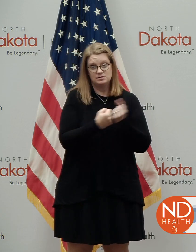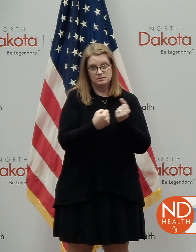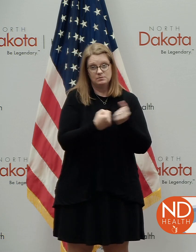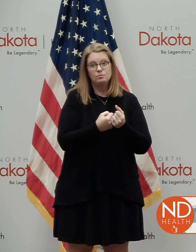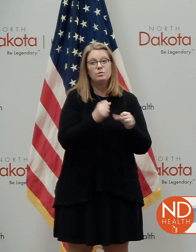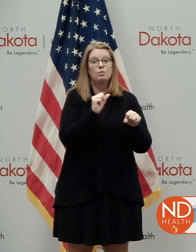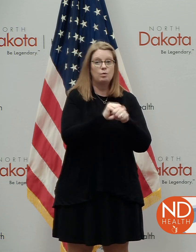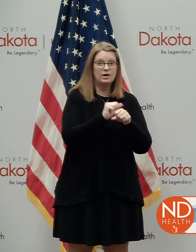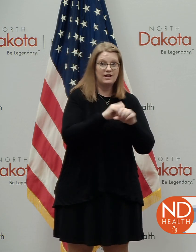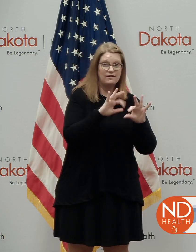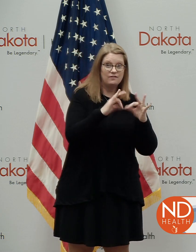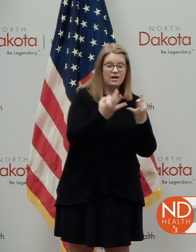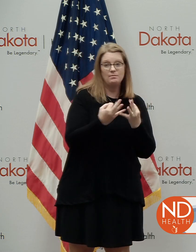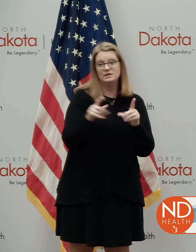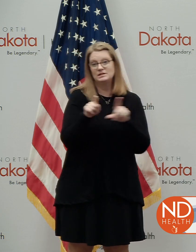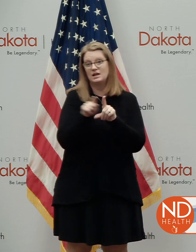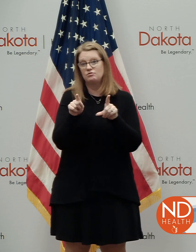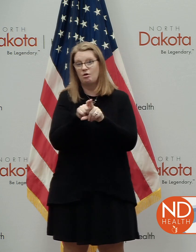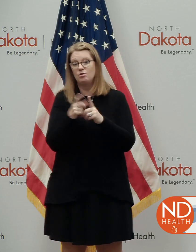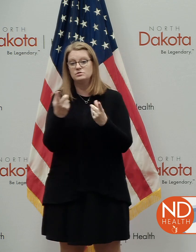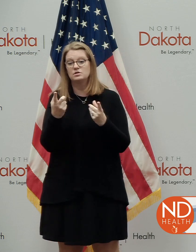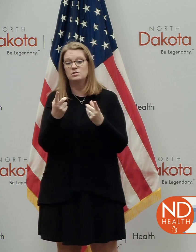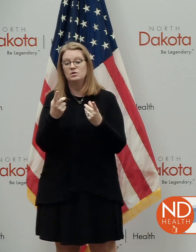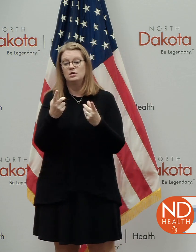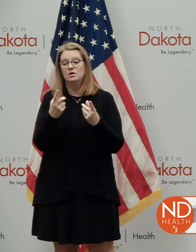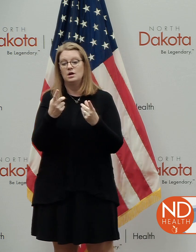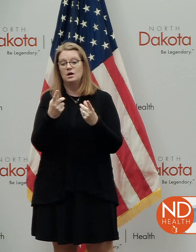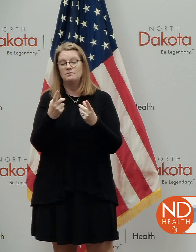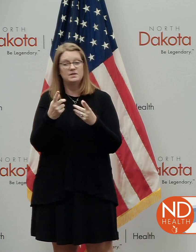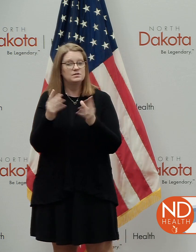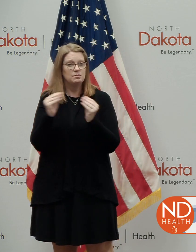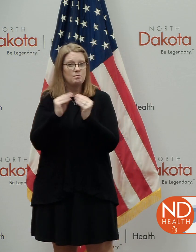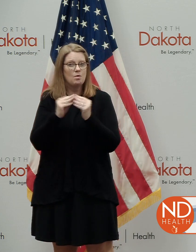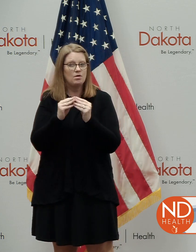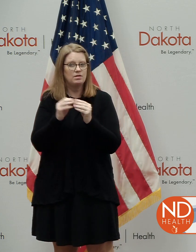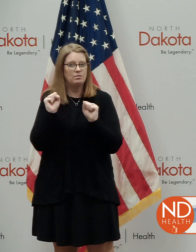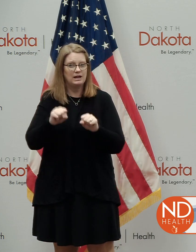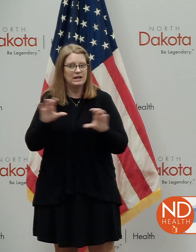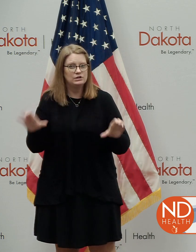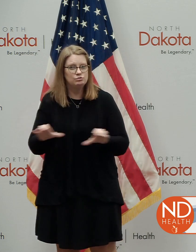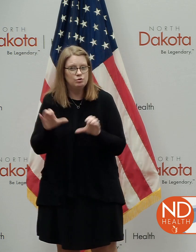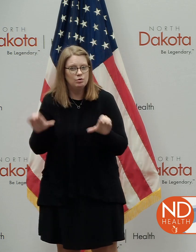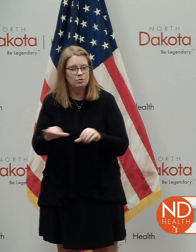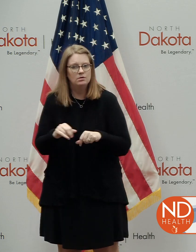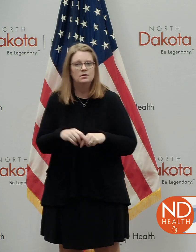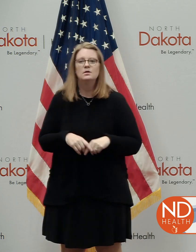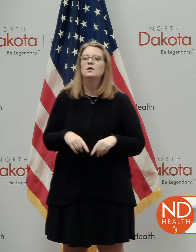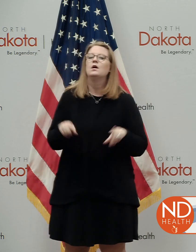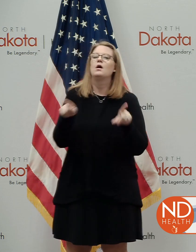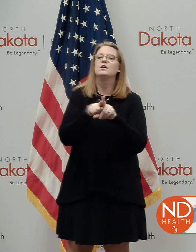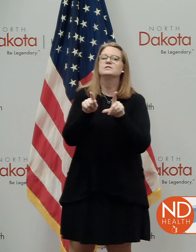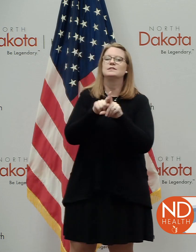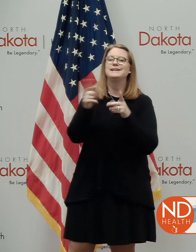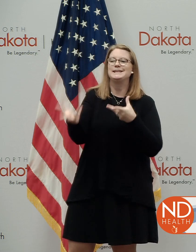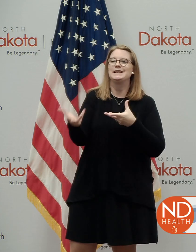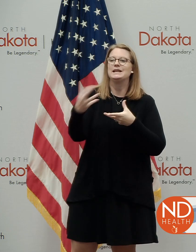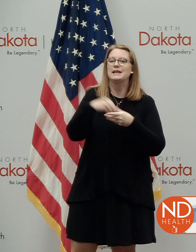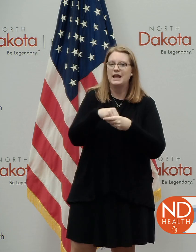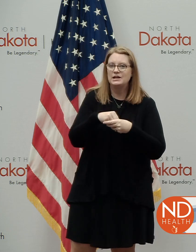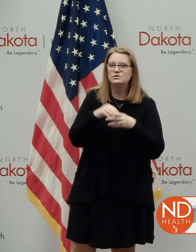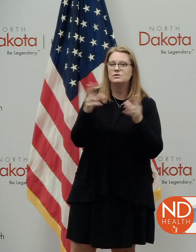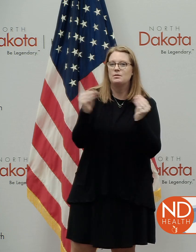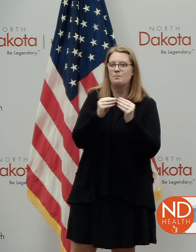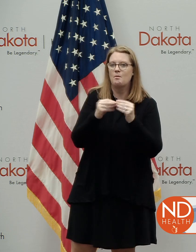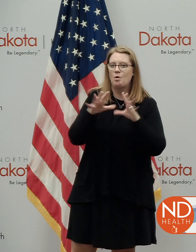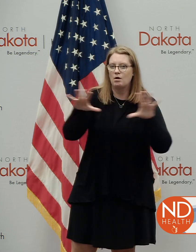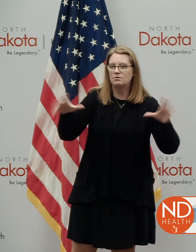businesses, there's more we need to do, as has been proposed by legislators. But we also need to engage the entire legislative body more often